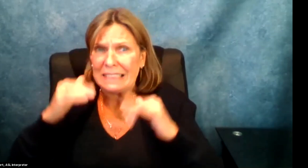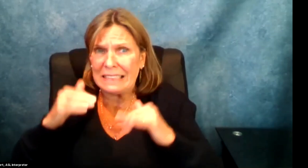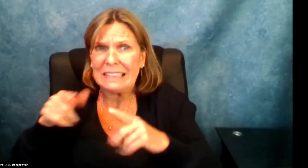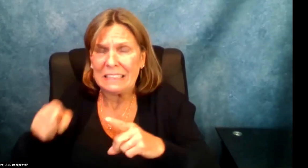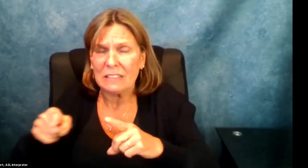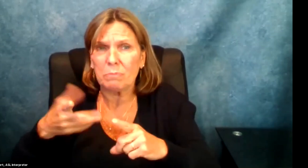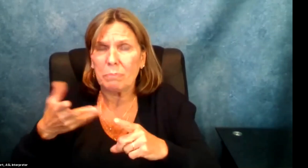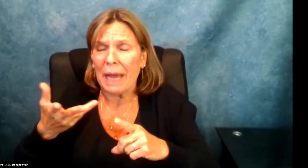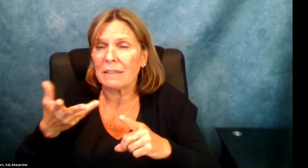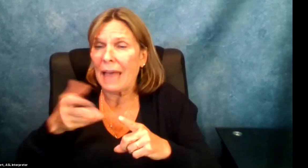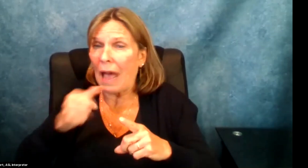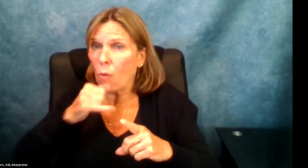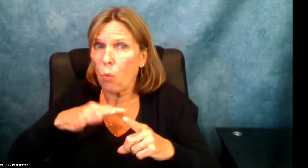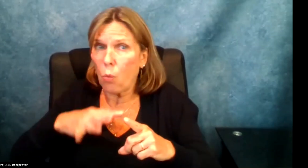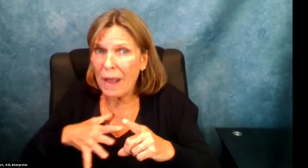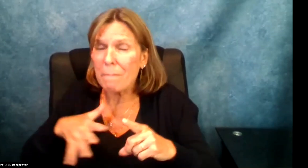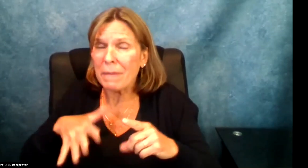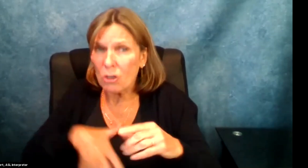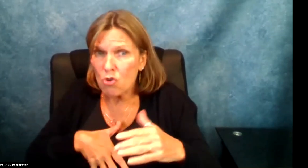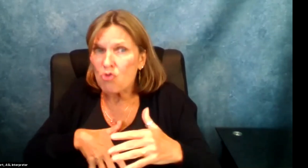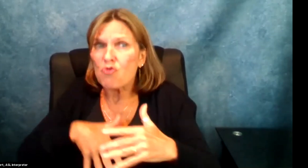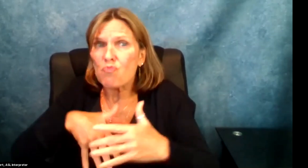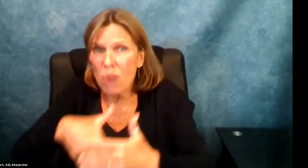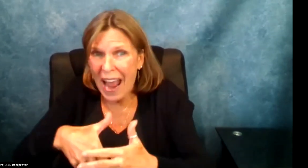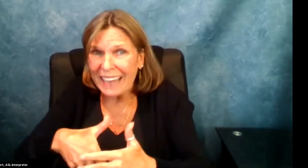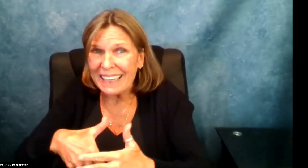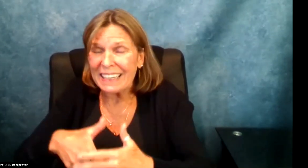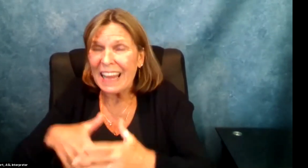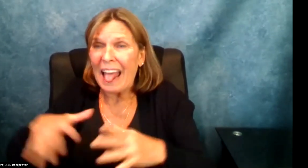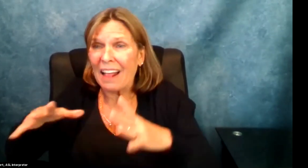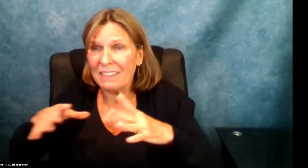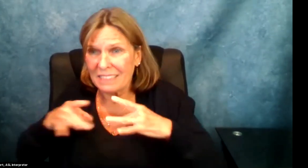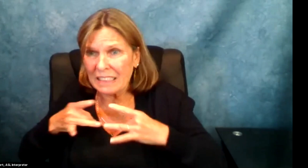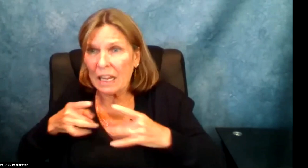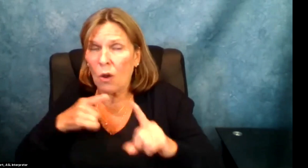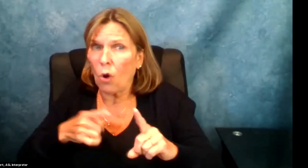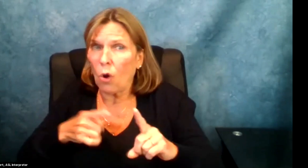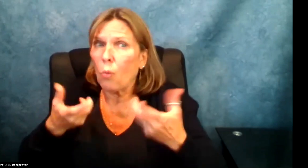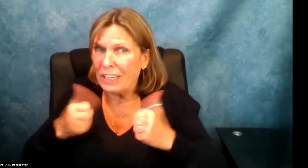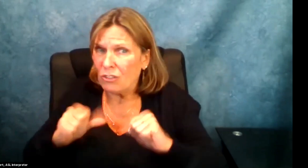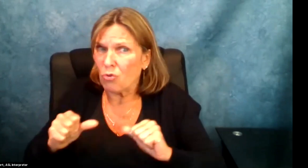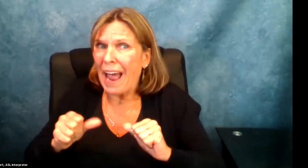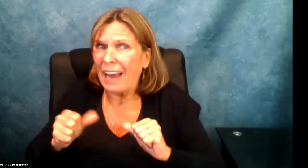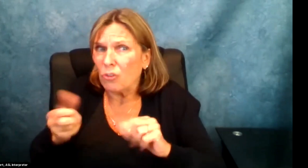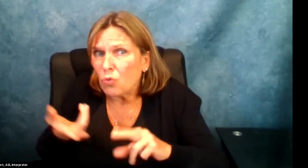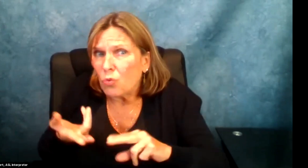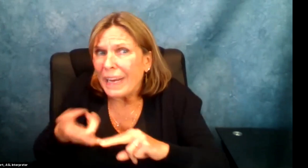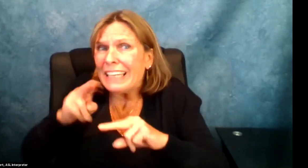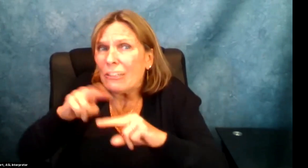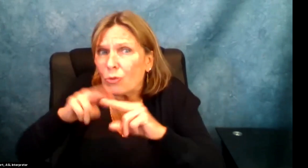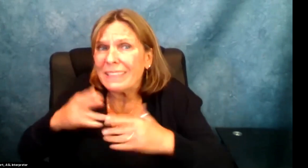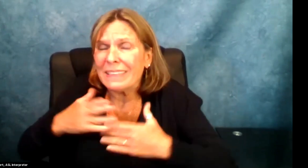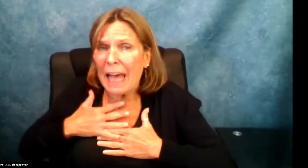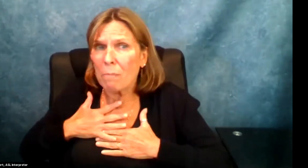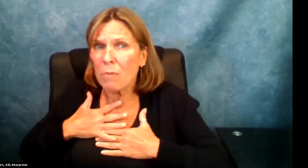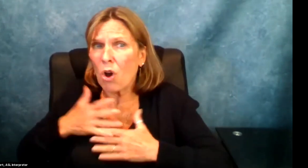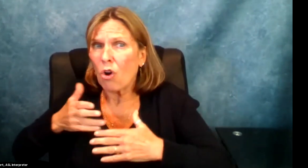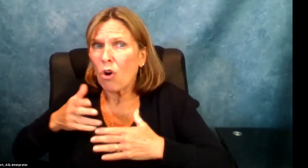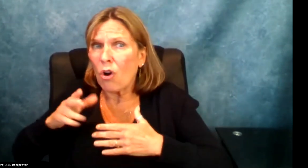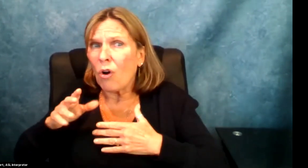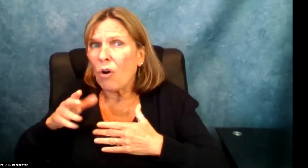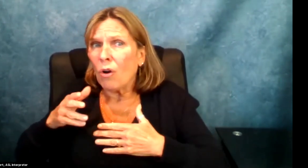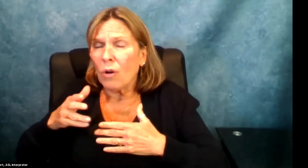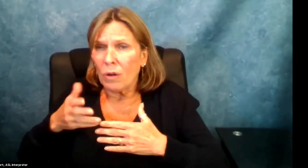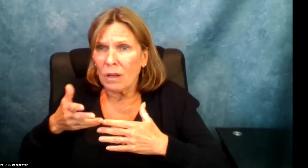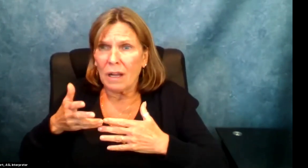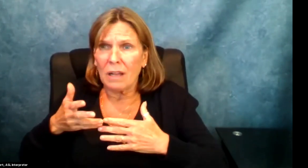order to try to prevent the bad sequelae, which are increased rates of ventilation, increased rates of ICU stay, and